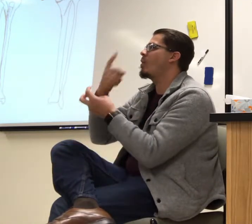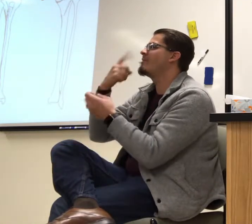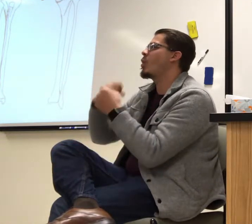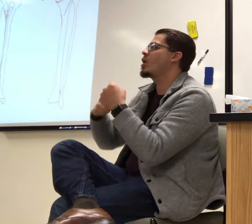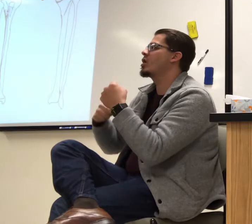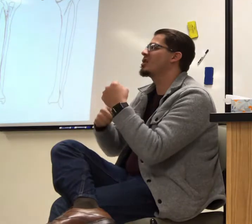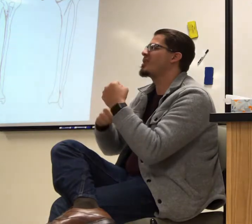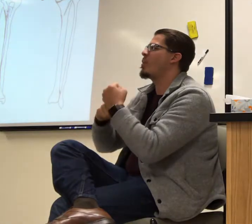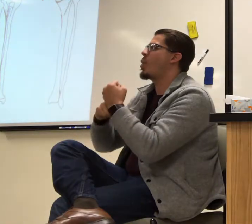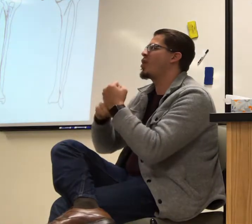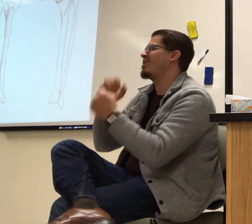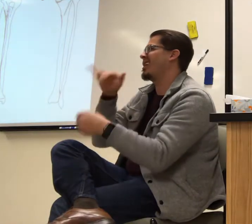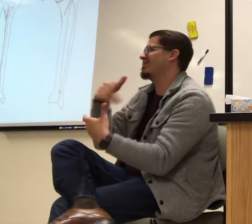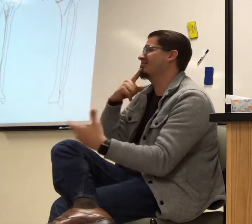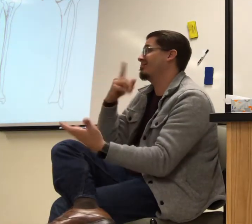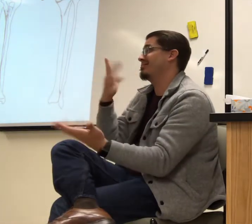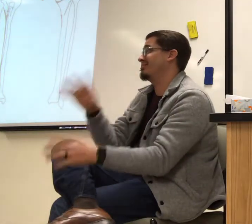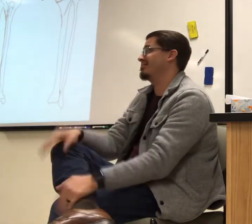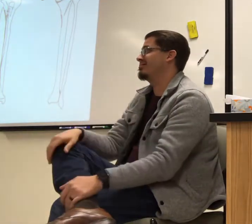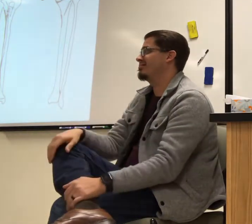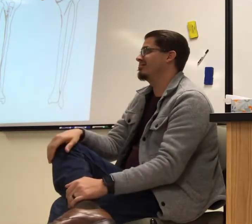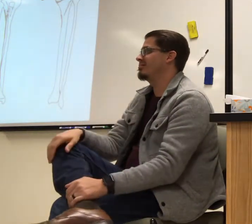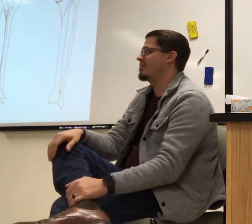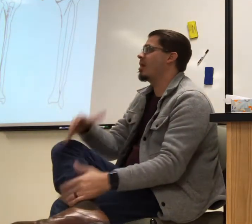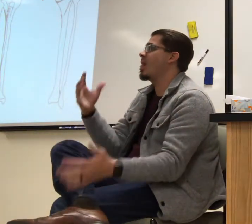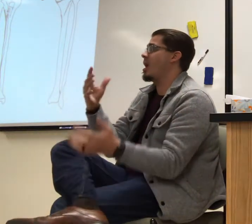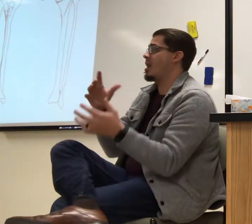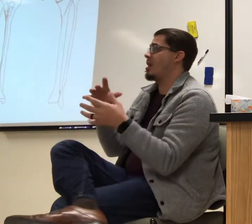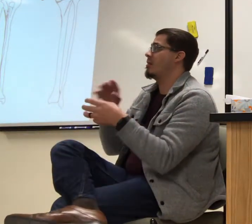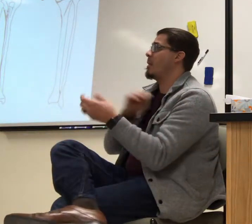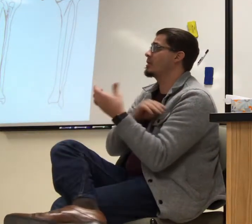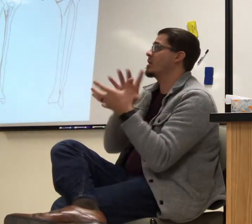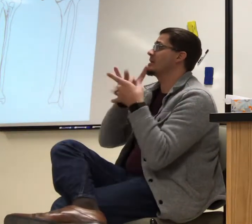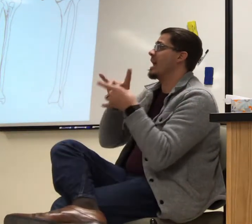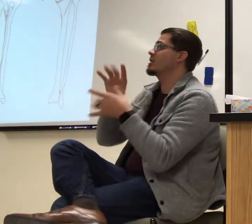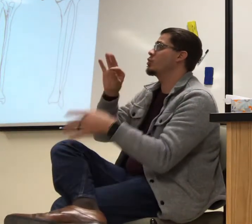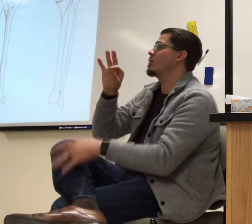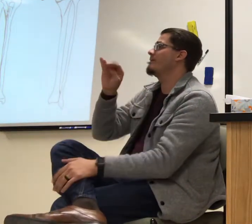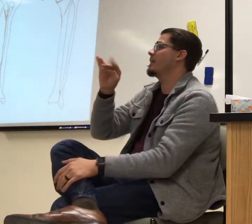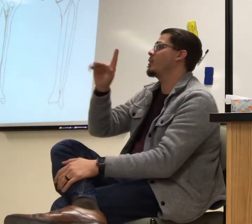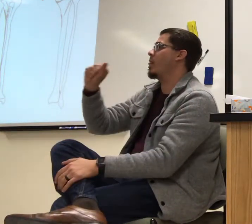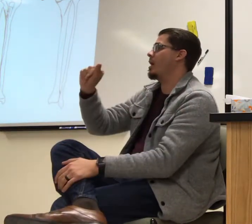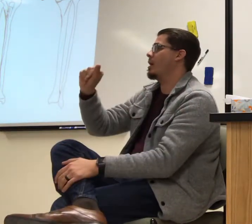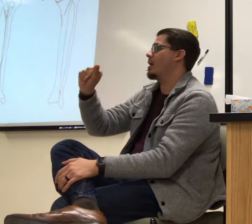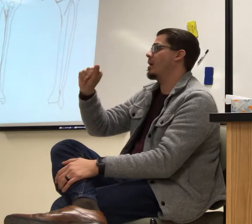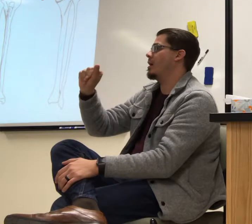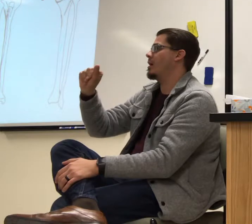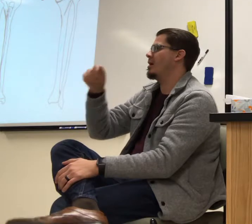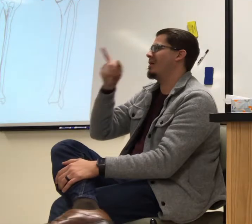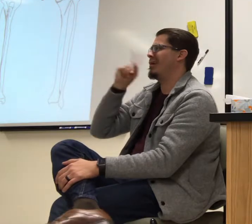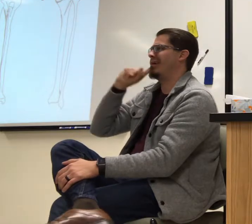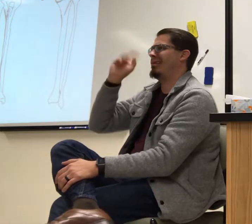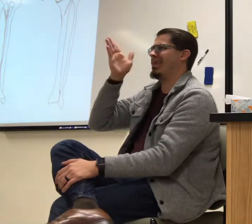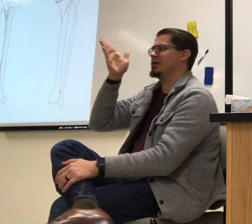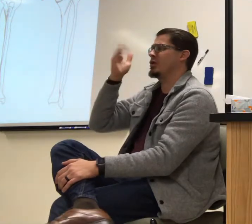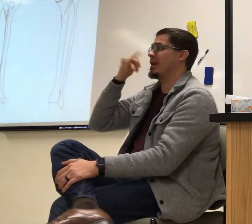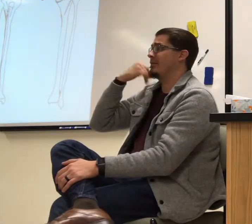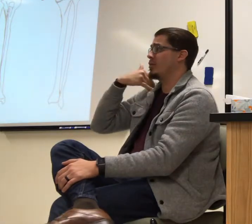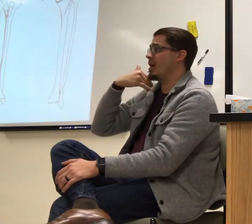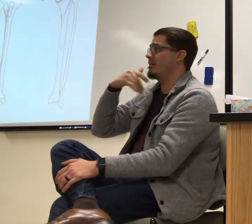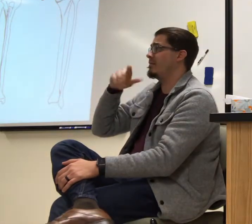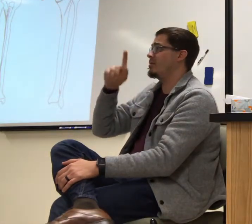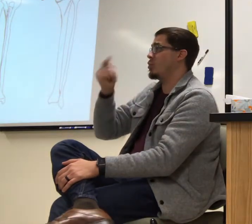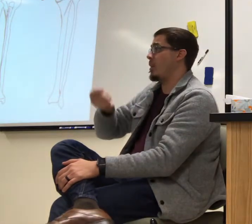support. That's pretty much what it's for. There's a lot of muscles that attach to the fibula. I've heard in lectures that if you have